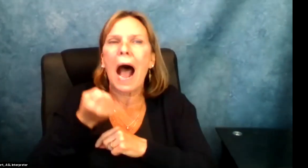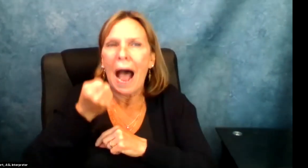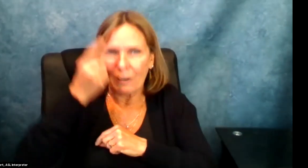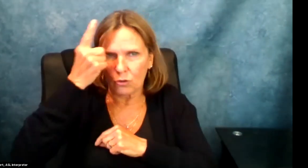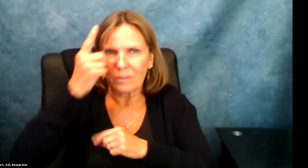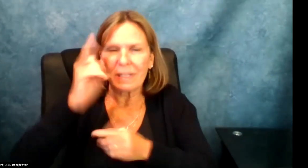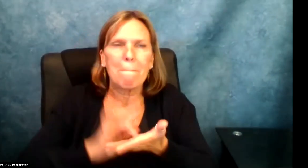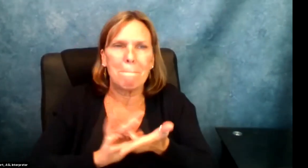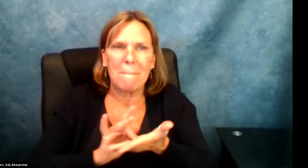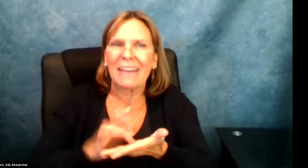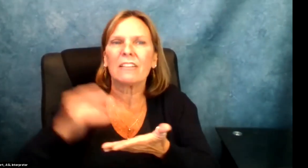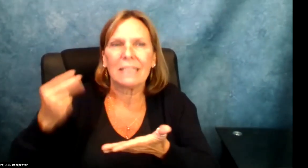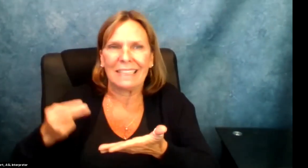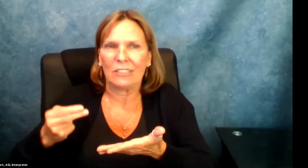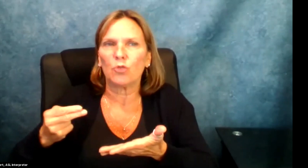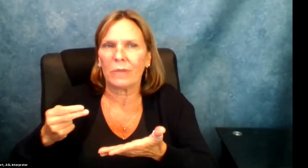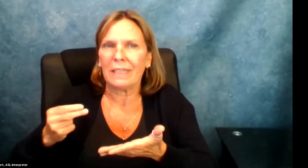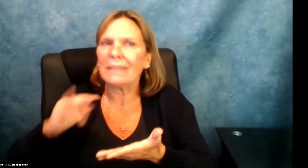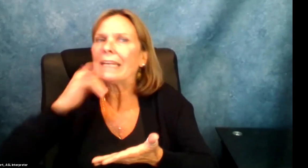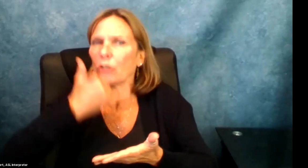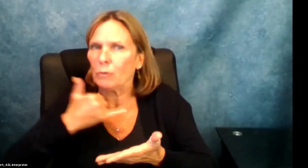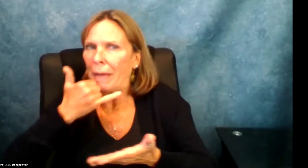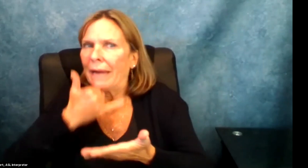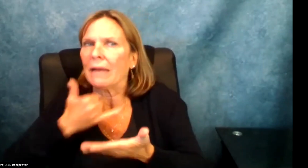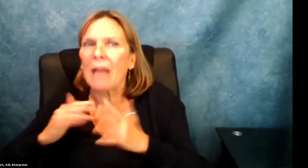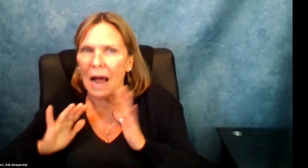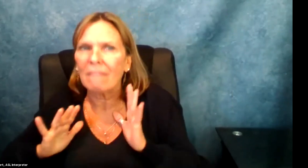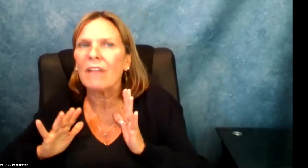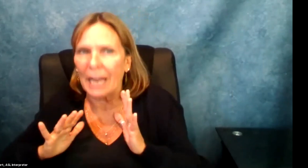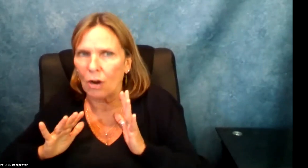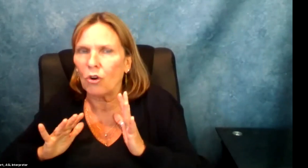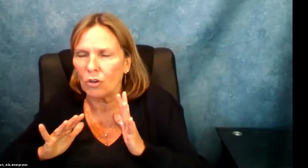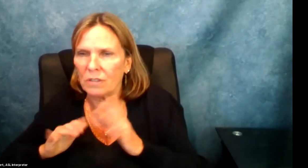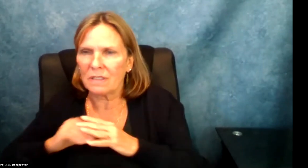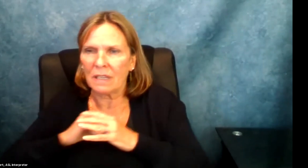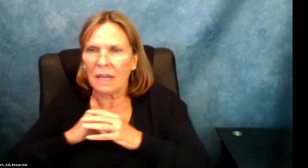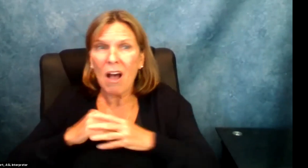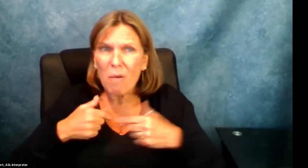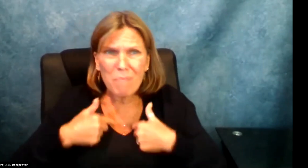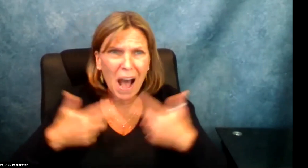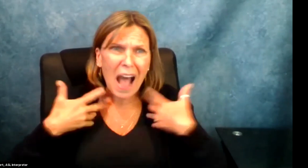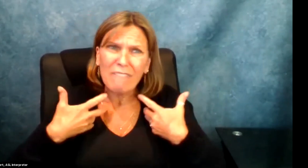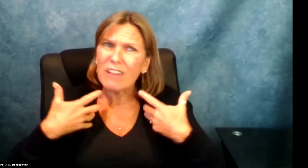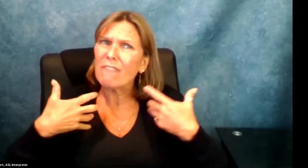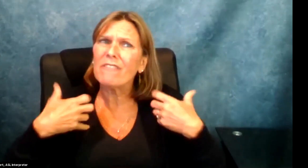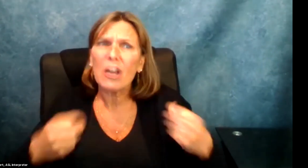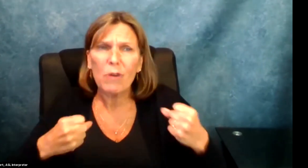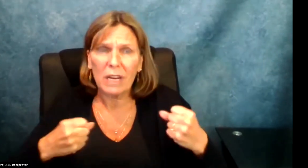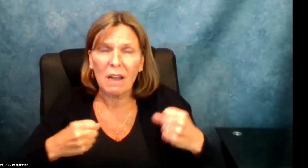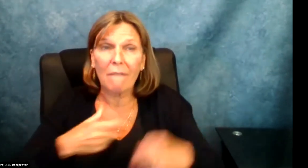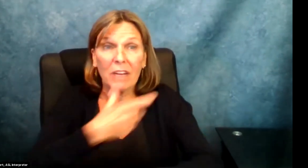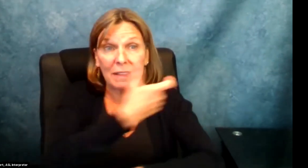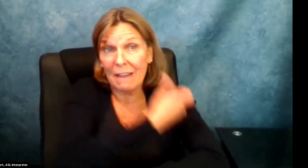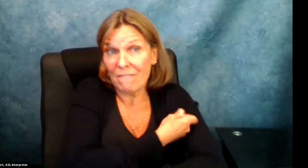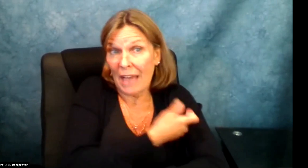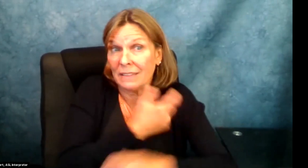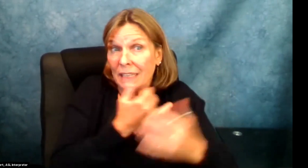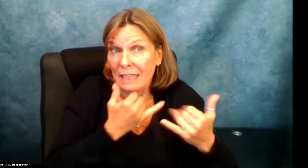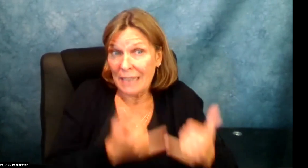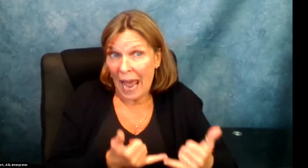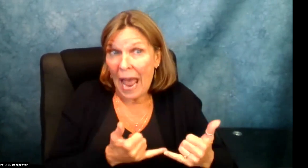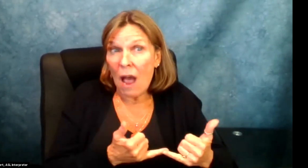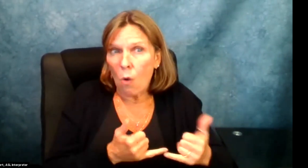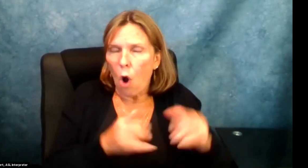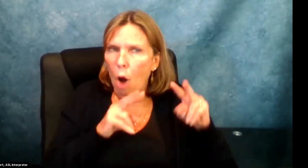history. I do feel very confident in the way that these vaccines are monitored, and I do take that the